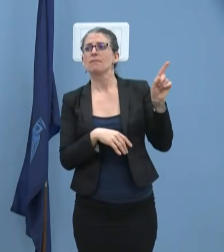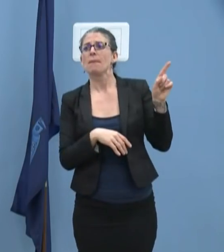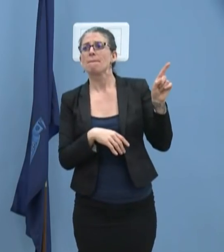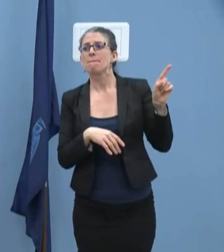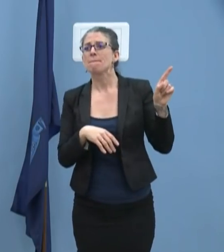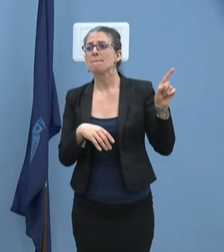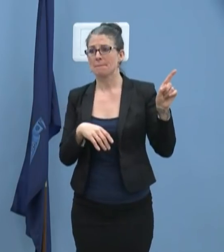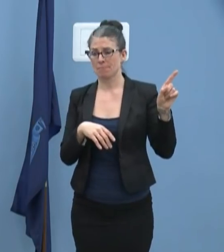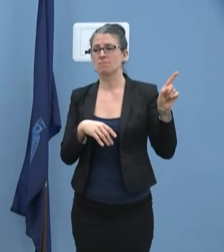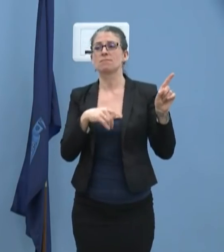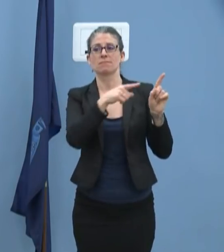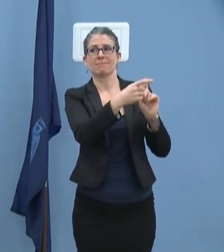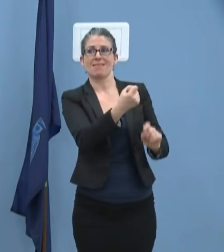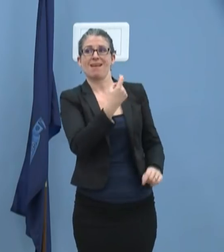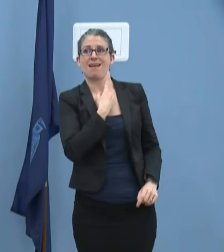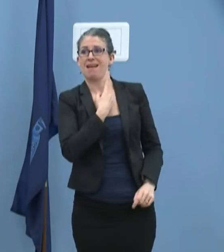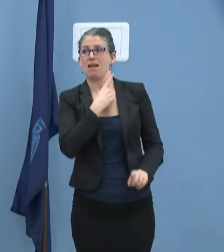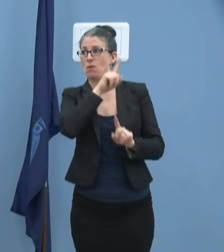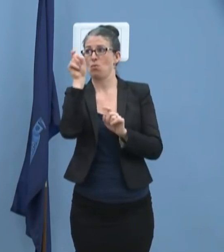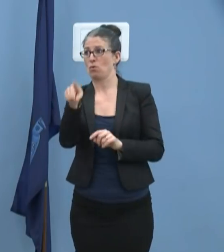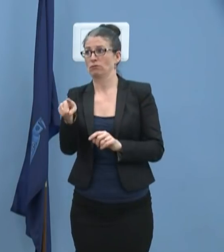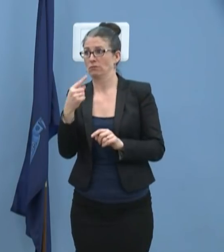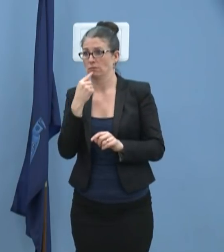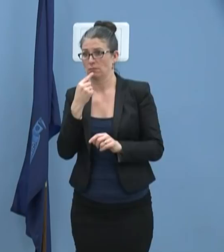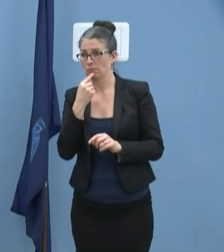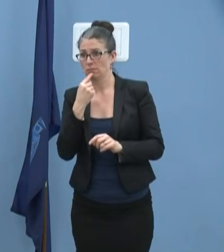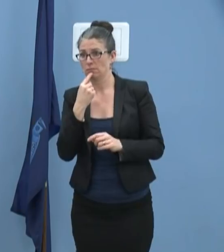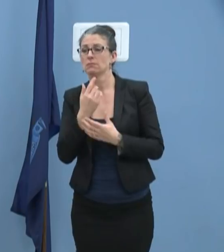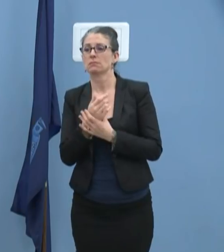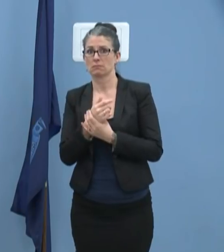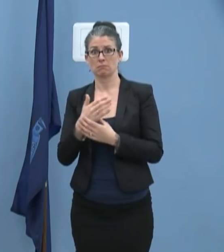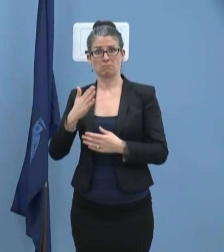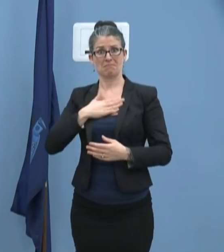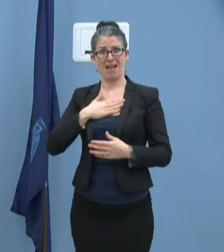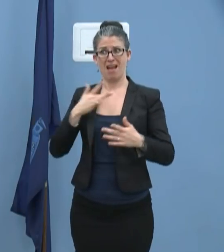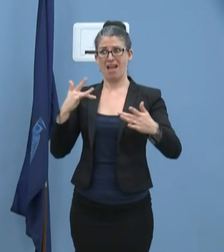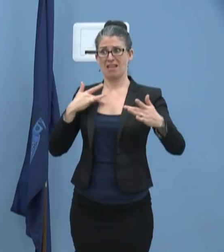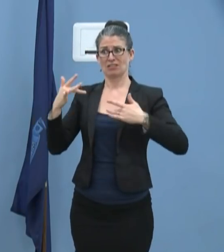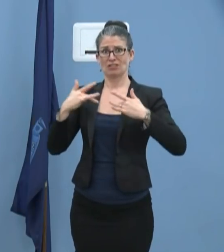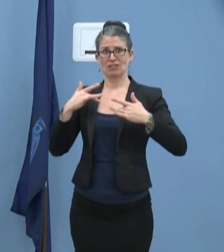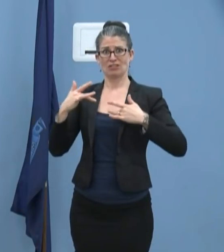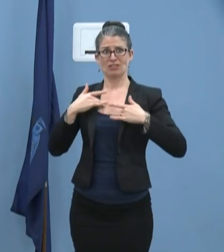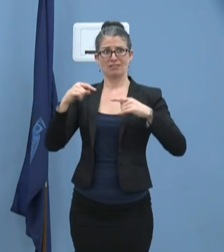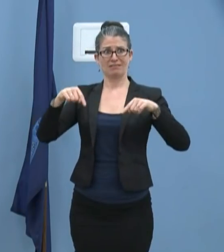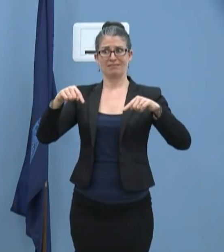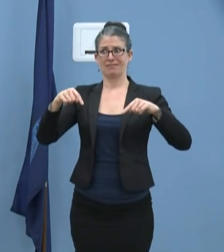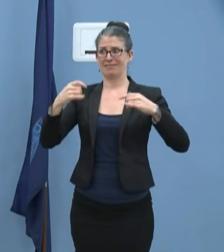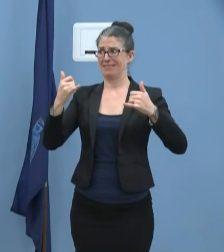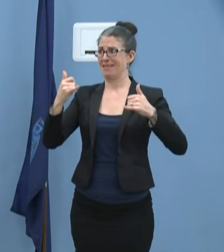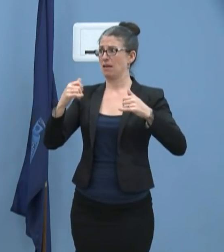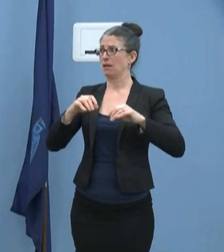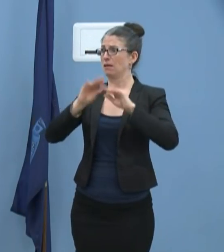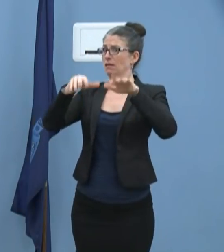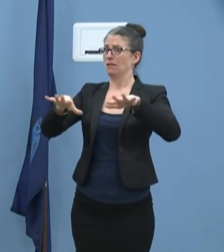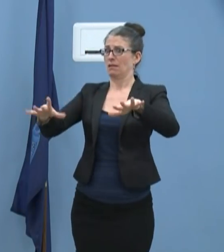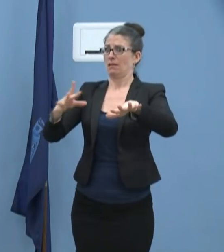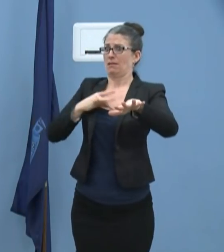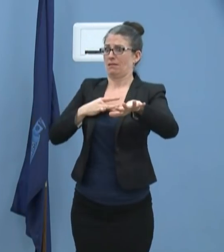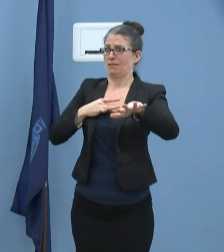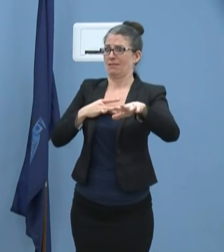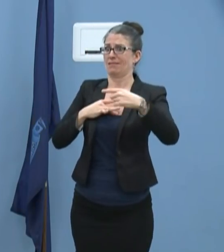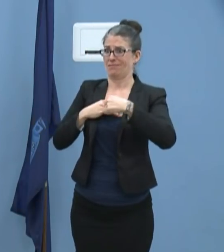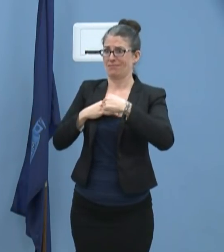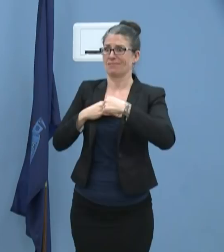about the cases that we don't know about? And in any outbreak situation, any outbreak, whether that is influenza